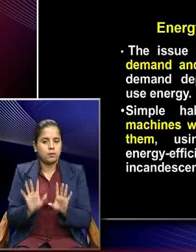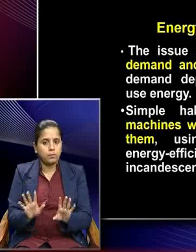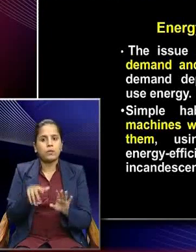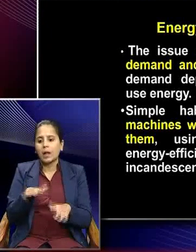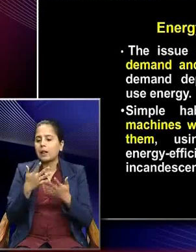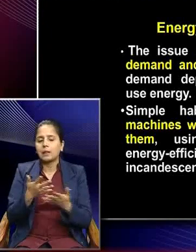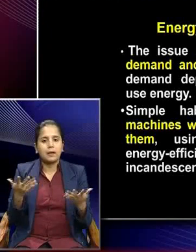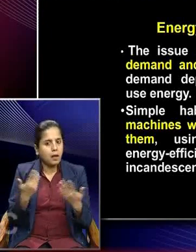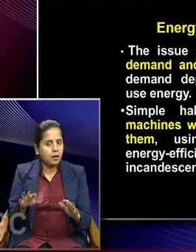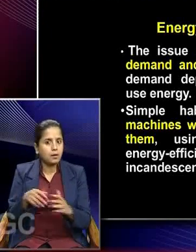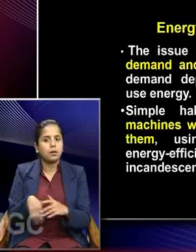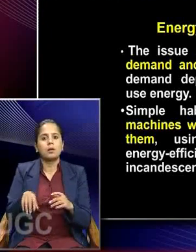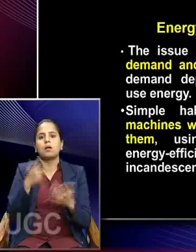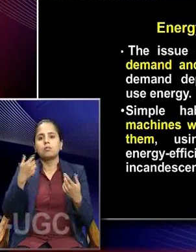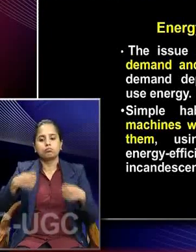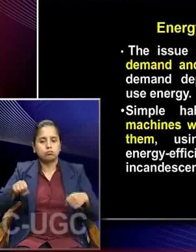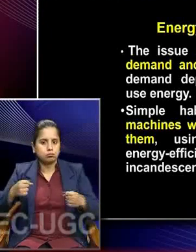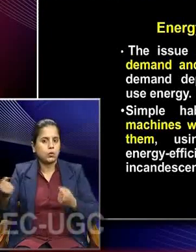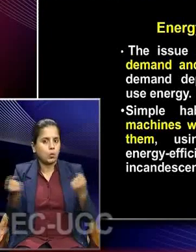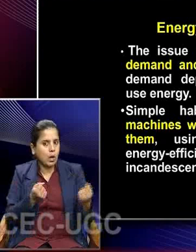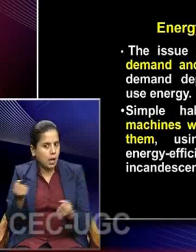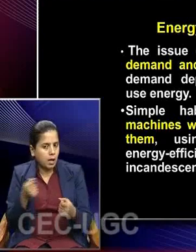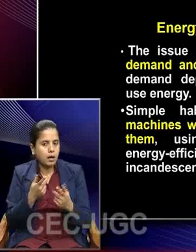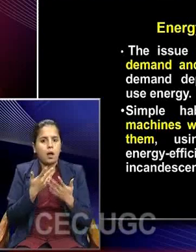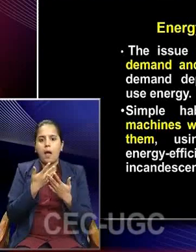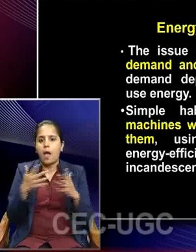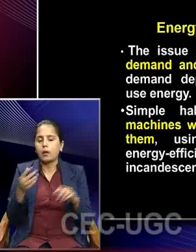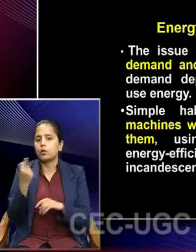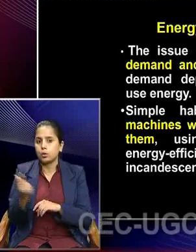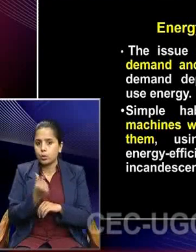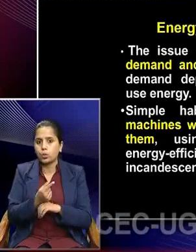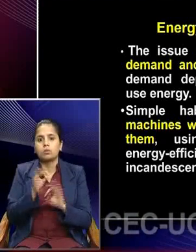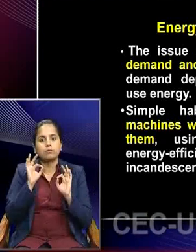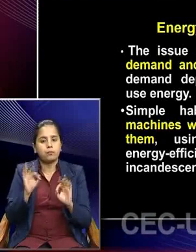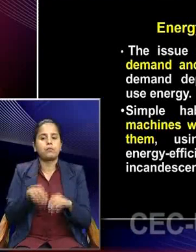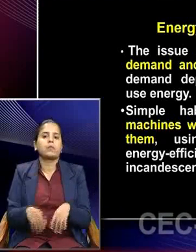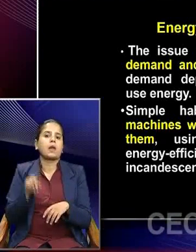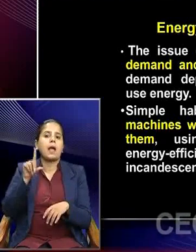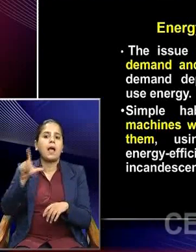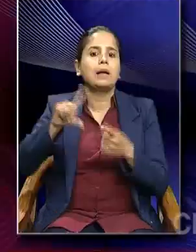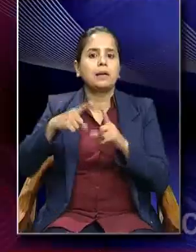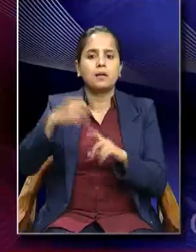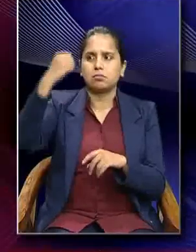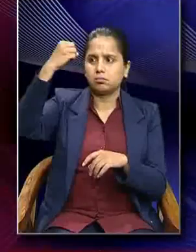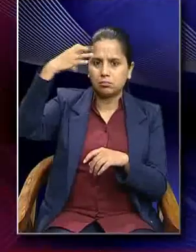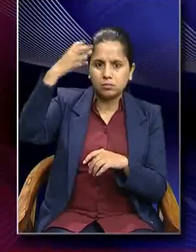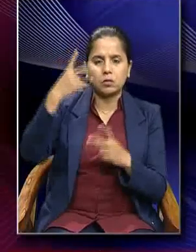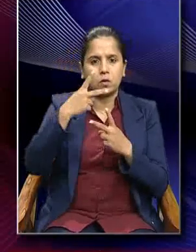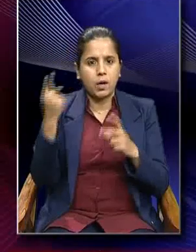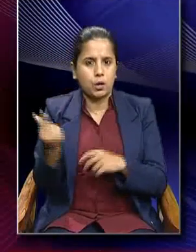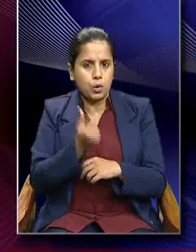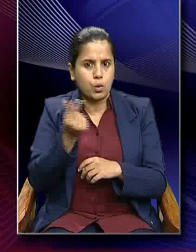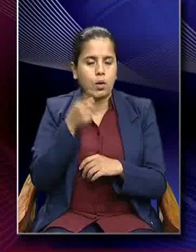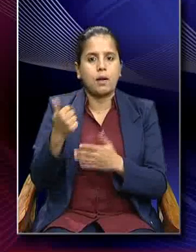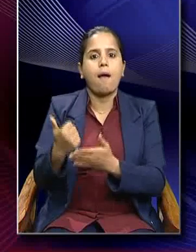appliances. For example, efficient vehicles, energy efficient appliances like LED, etc. So that will